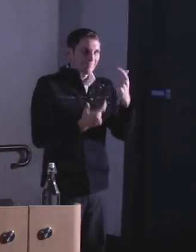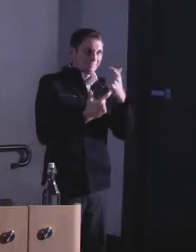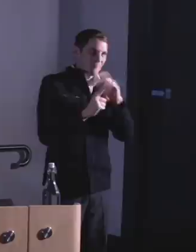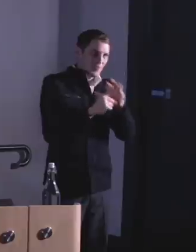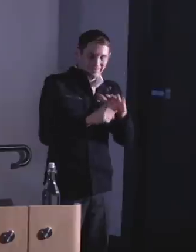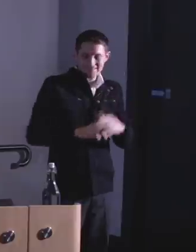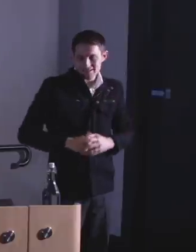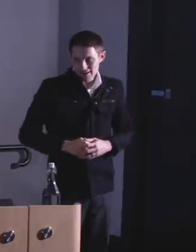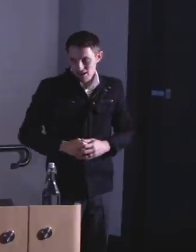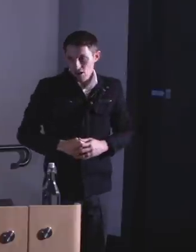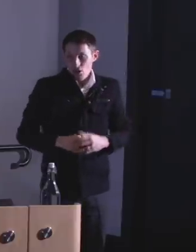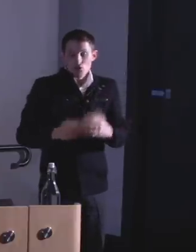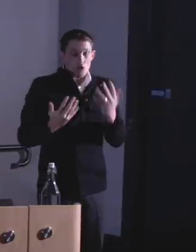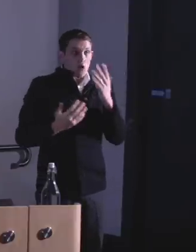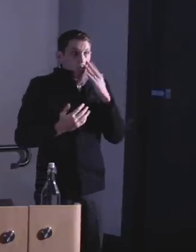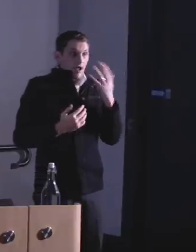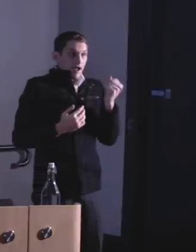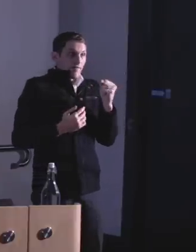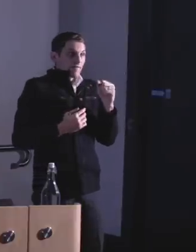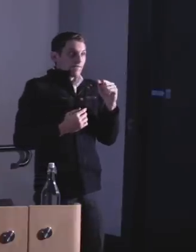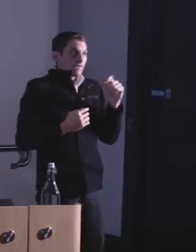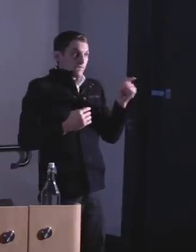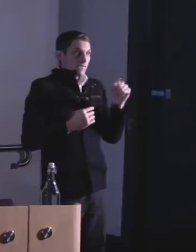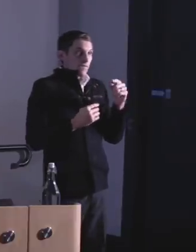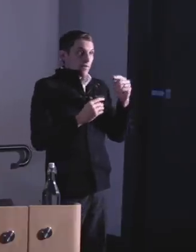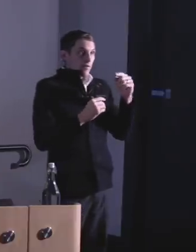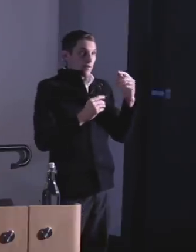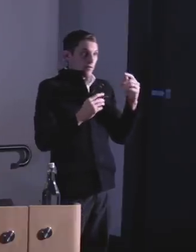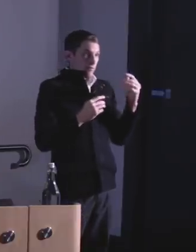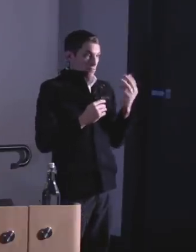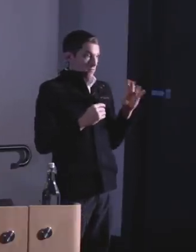So when multilateral agreements are made,